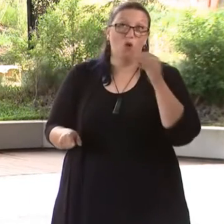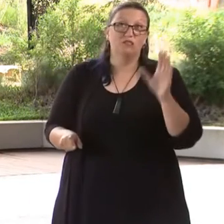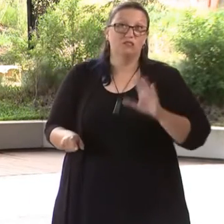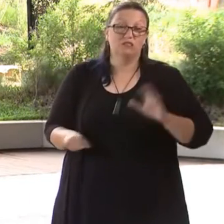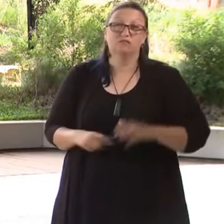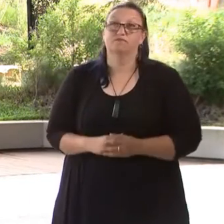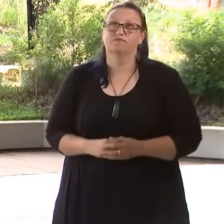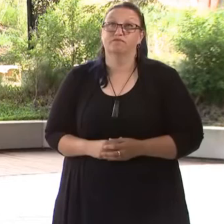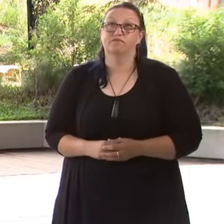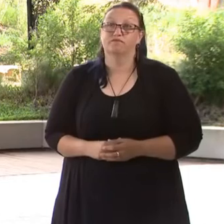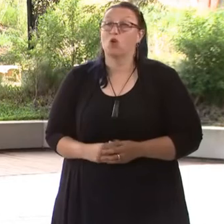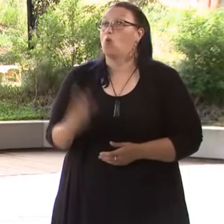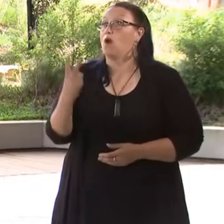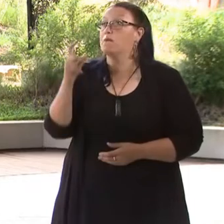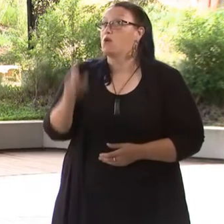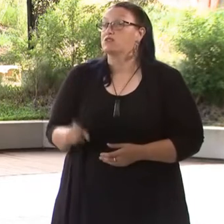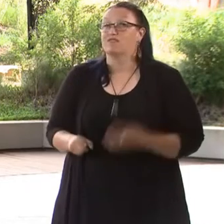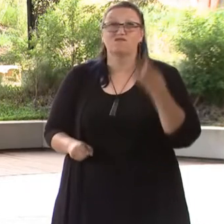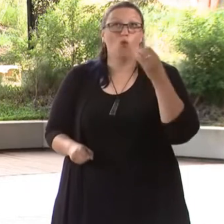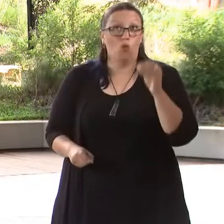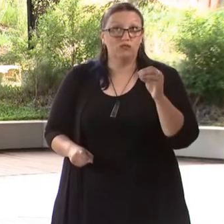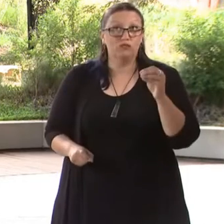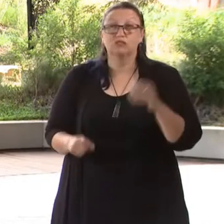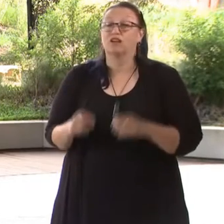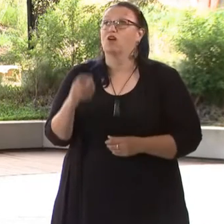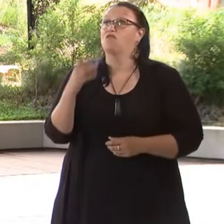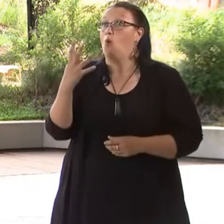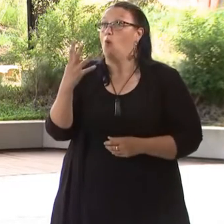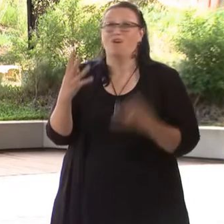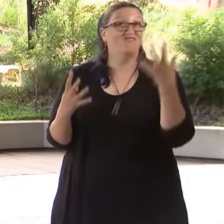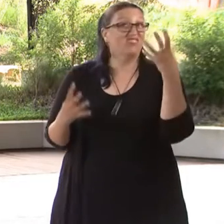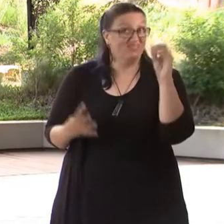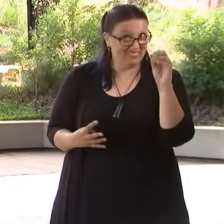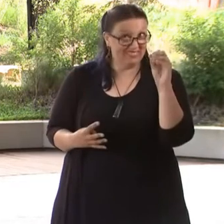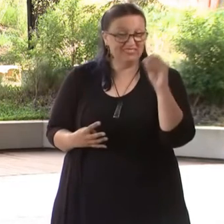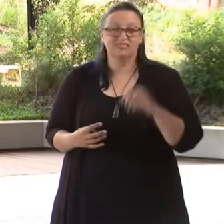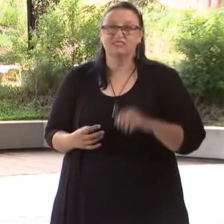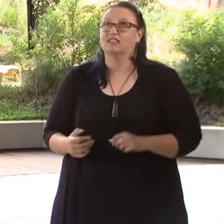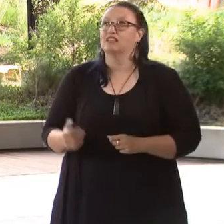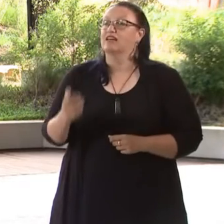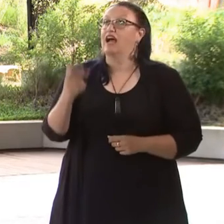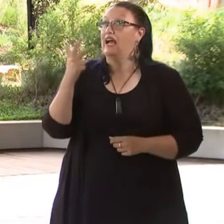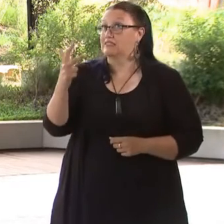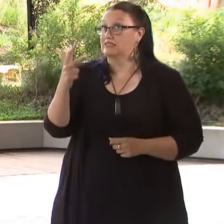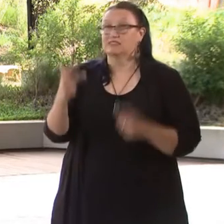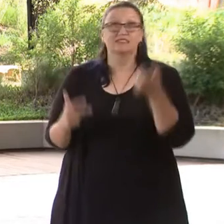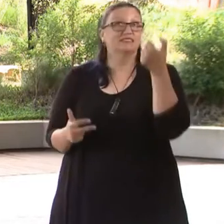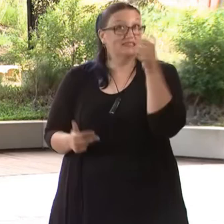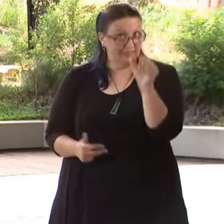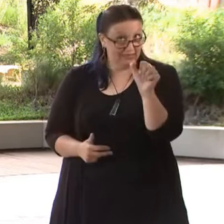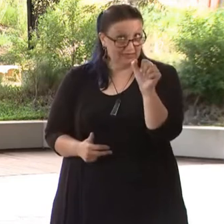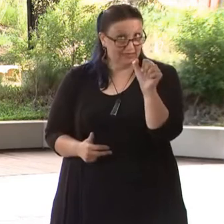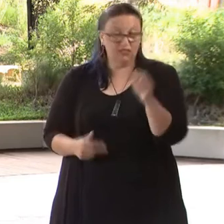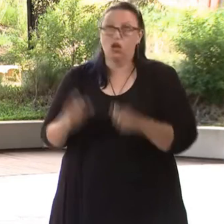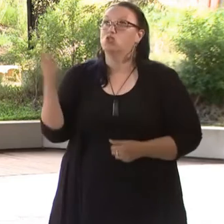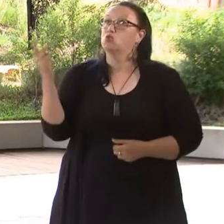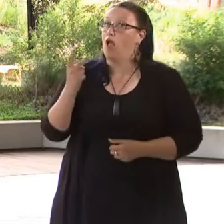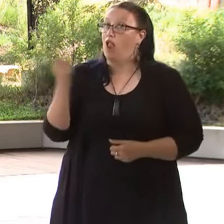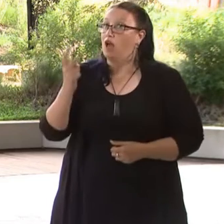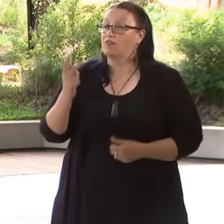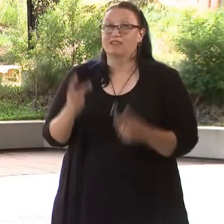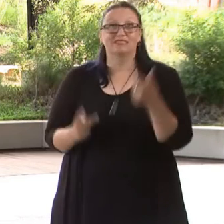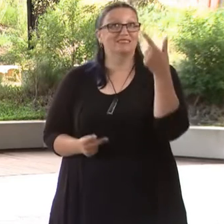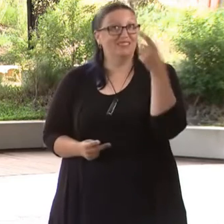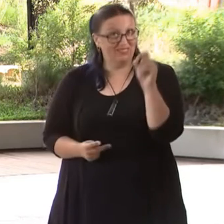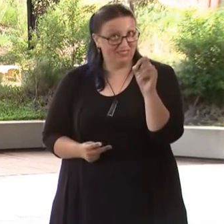30s, one was in their 40s, 4 were in their 50s, 8 people were in their 60s, 12 people were in their 70s, and